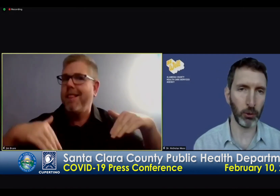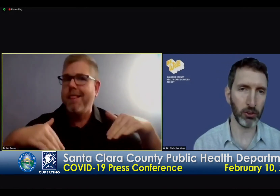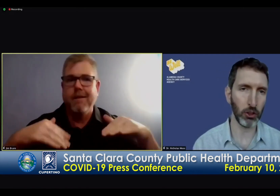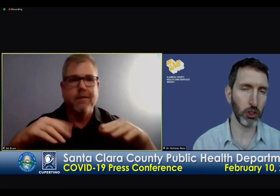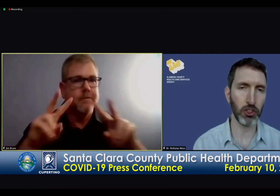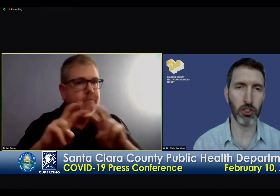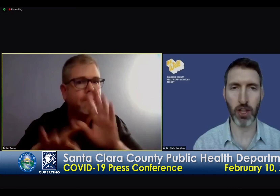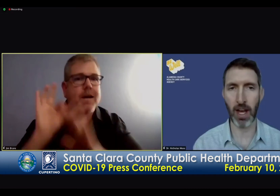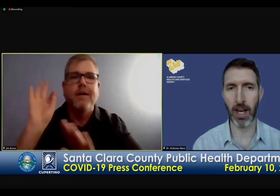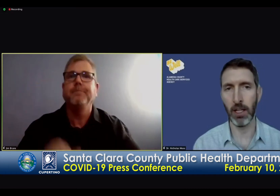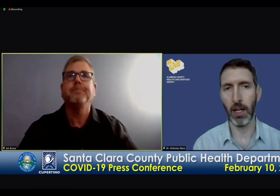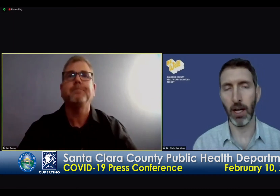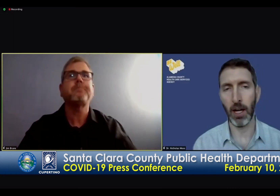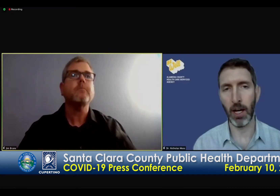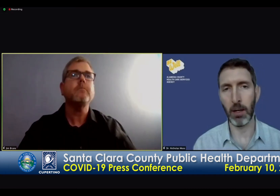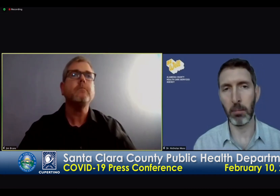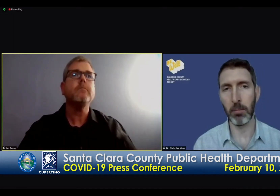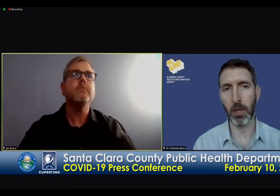scientific researchers is that